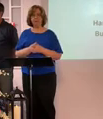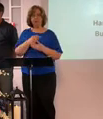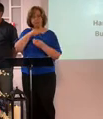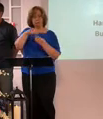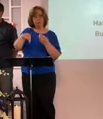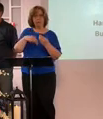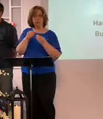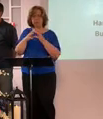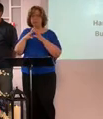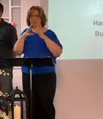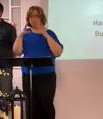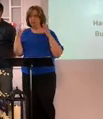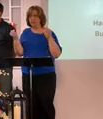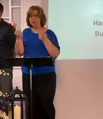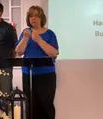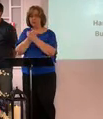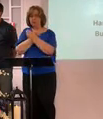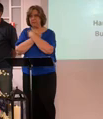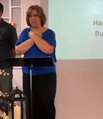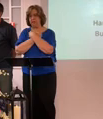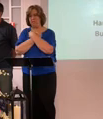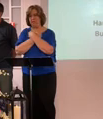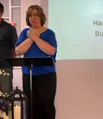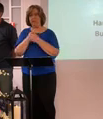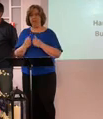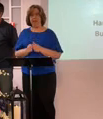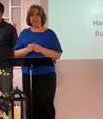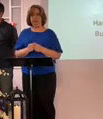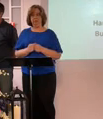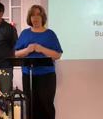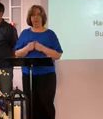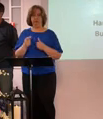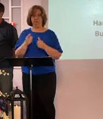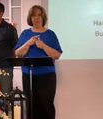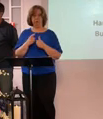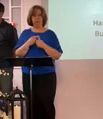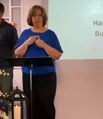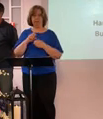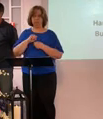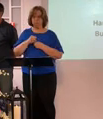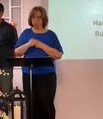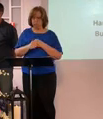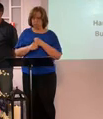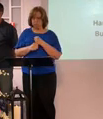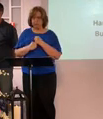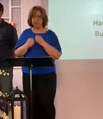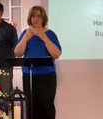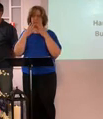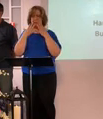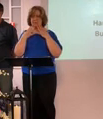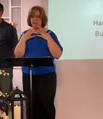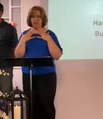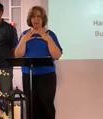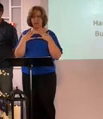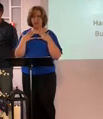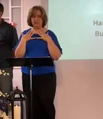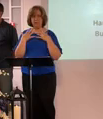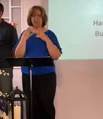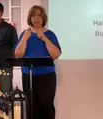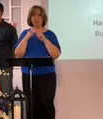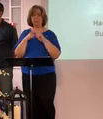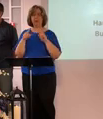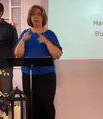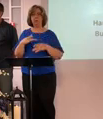that it at first, you know, of course we were devastated, but it was just, you almost felt like you were